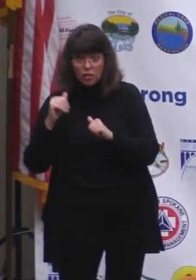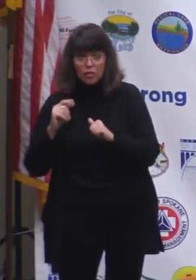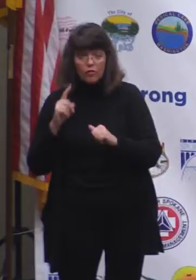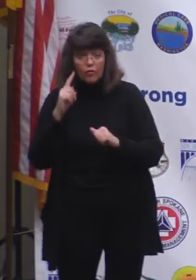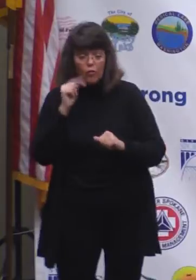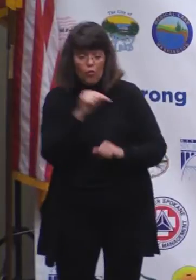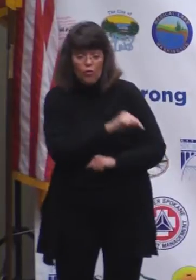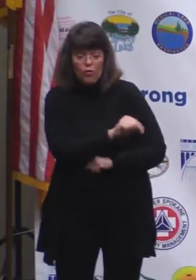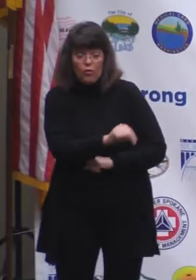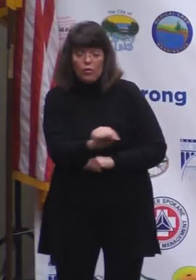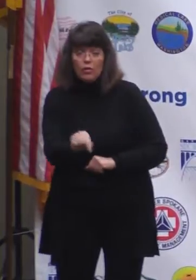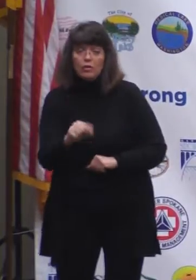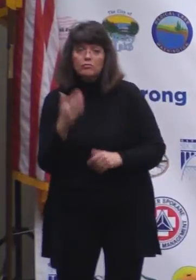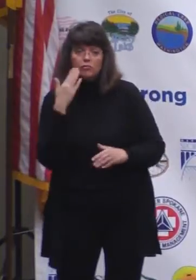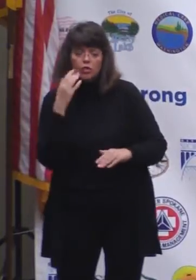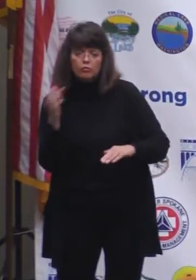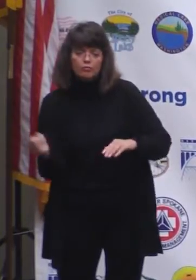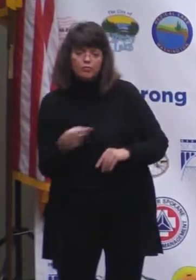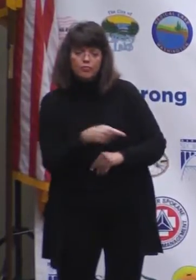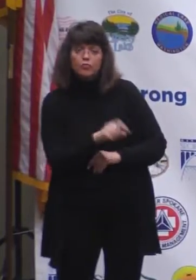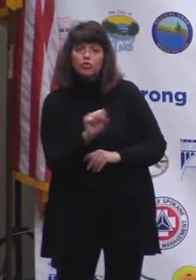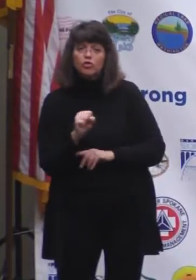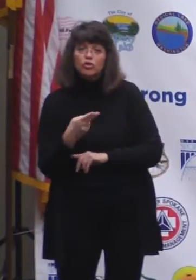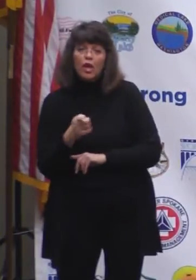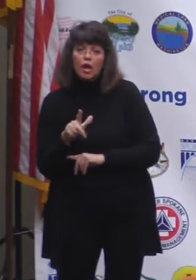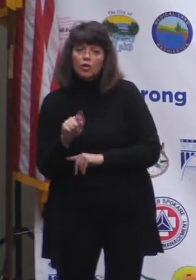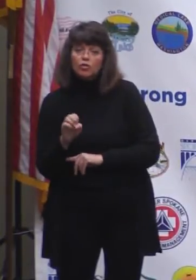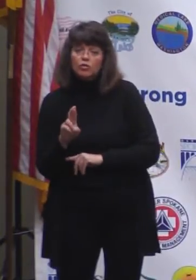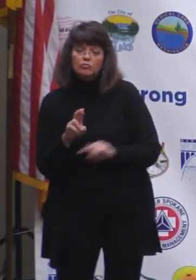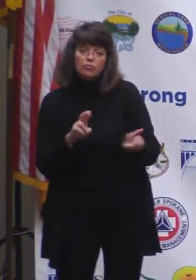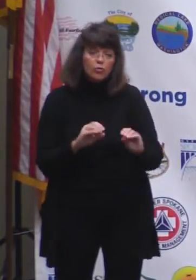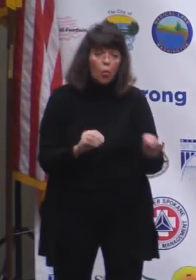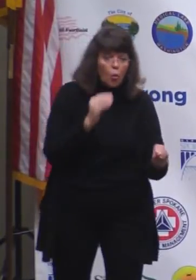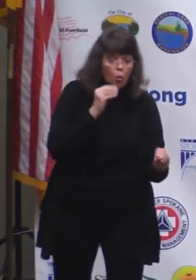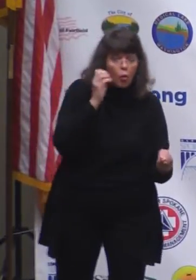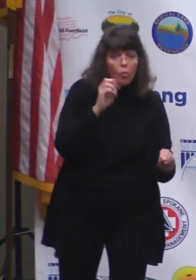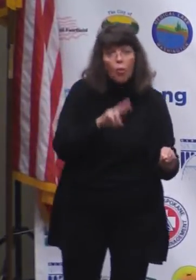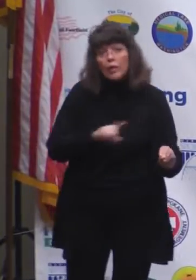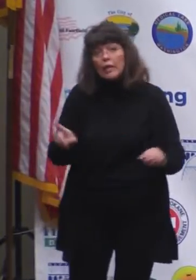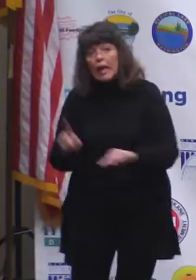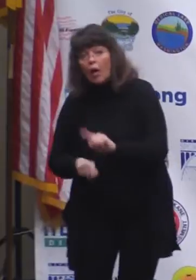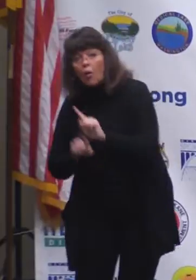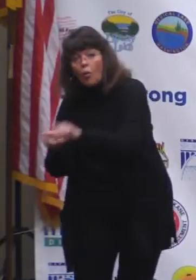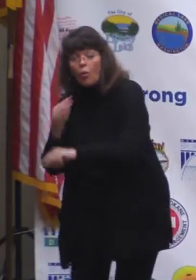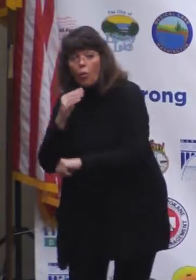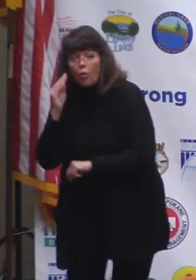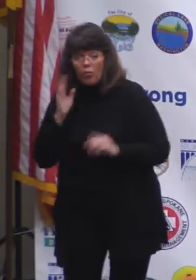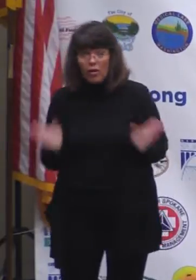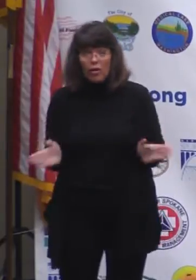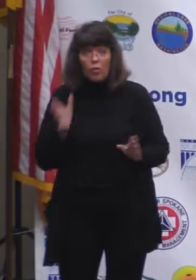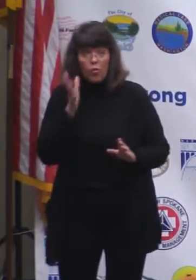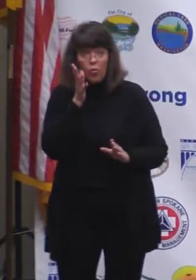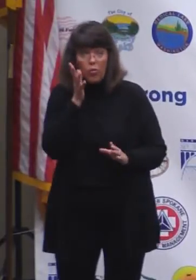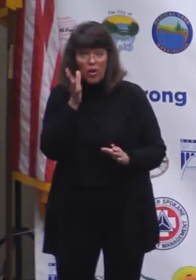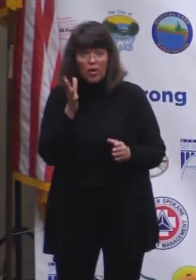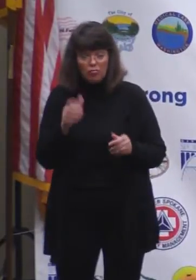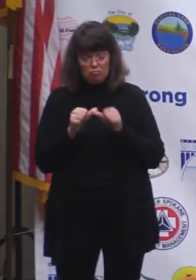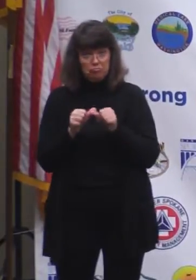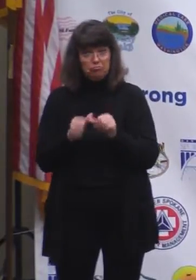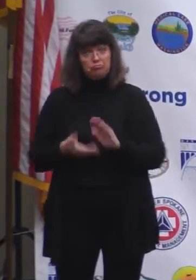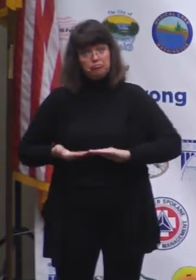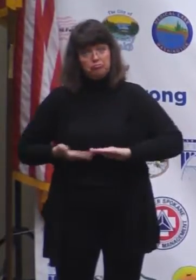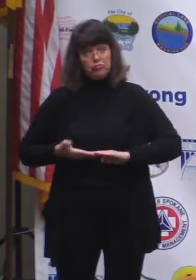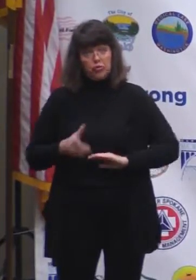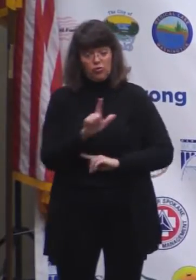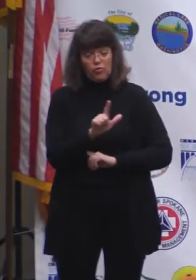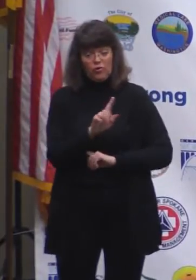open 24/7? And if so, will it provide any additional funding for these shelters? How would they handle